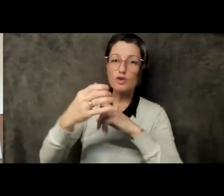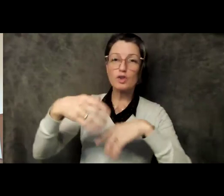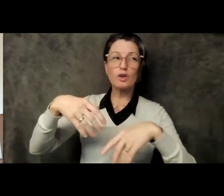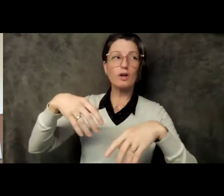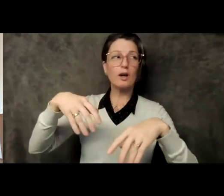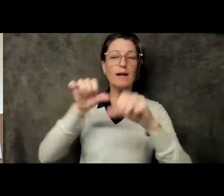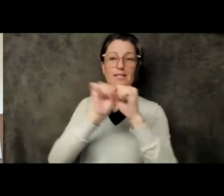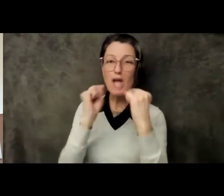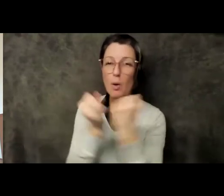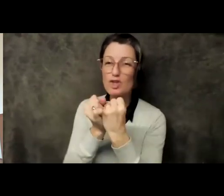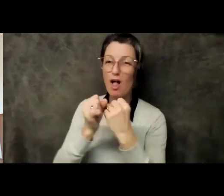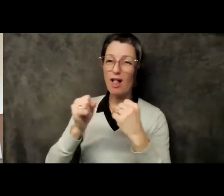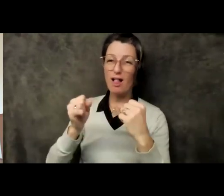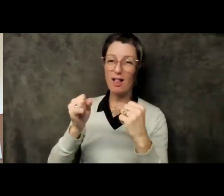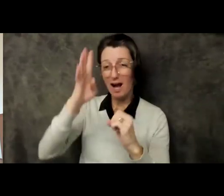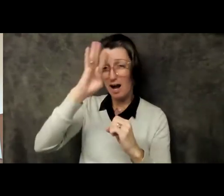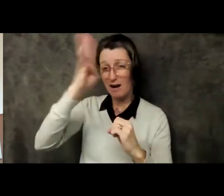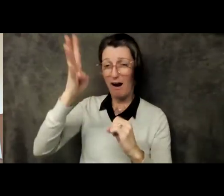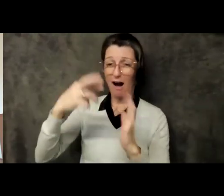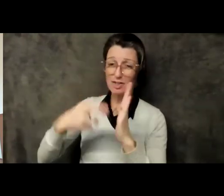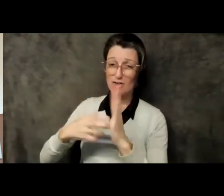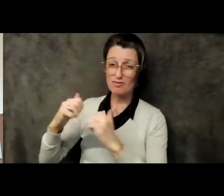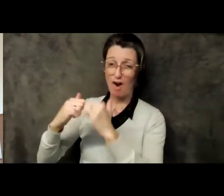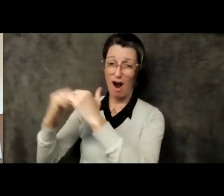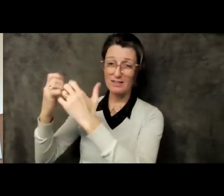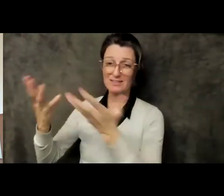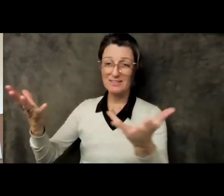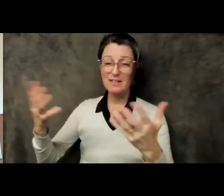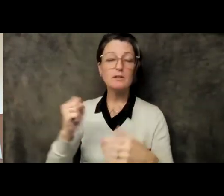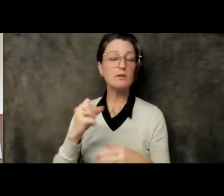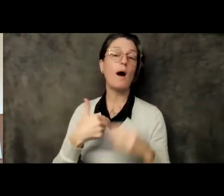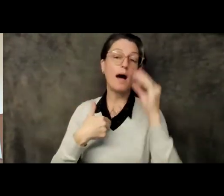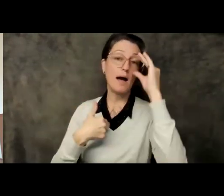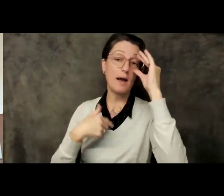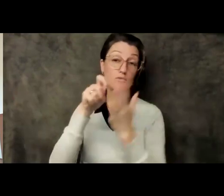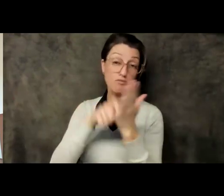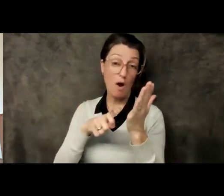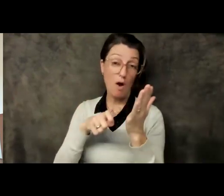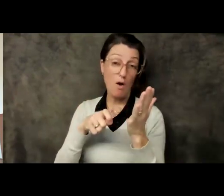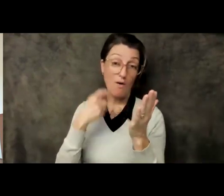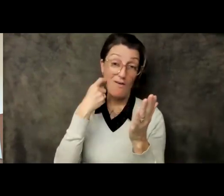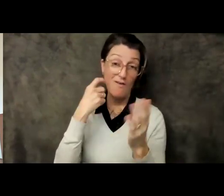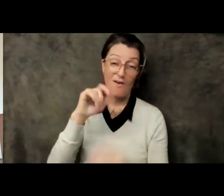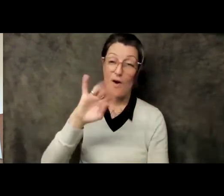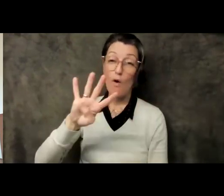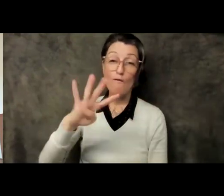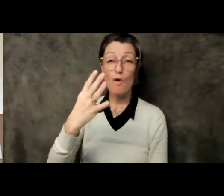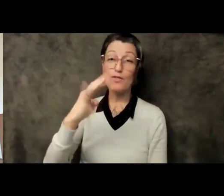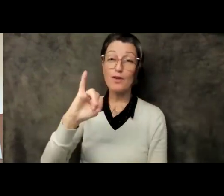constructs. So this was a piece that I wrote, like literally it was on the 4th of July,